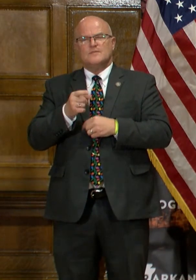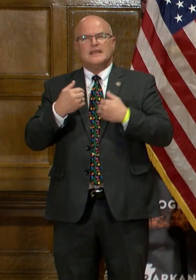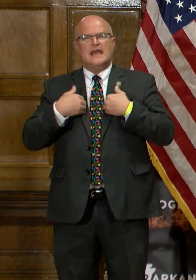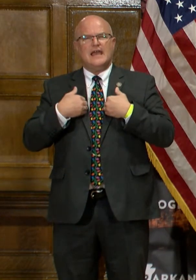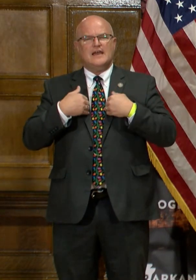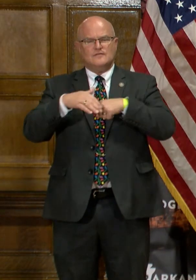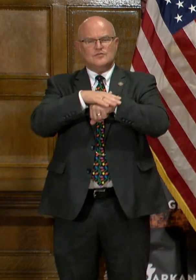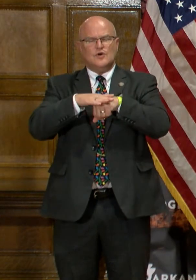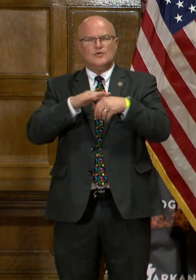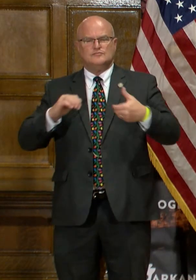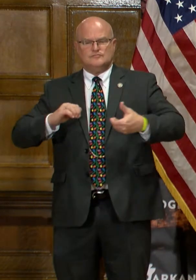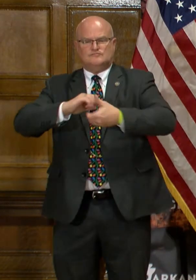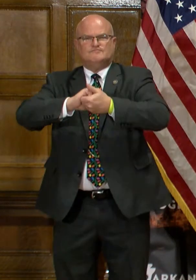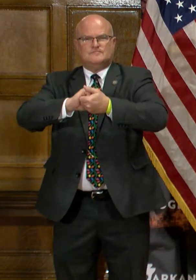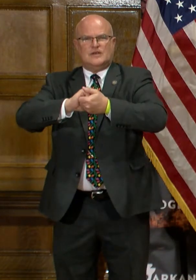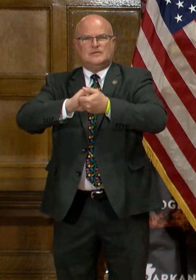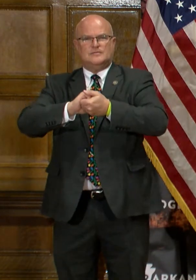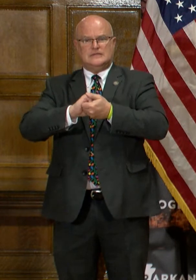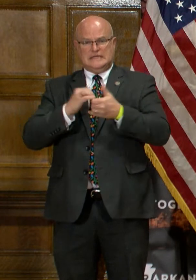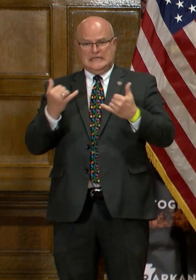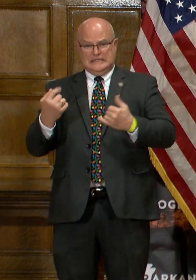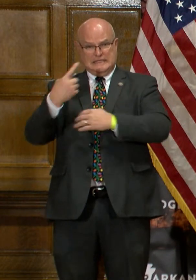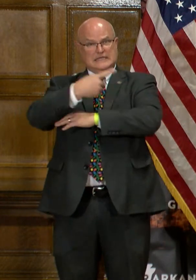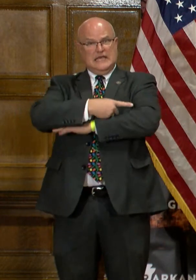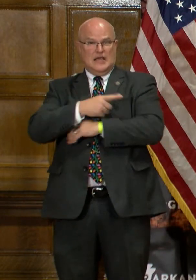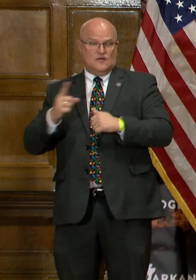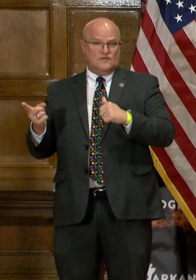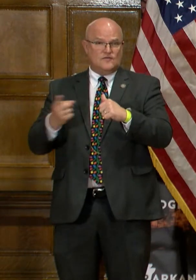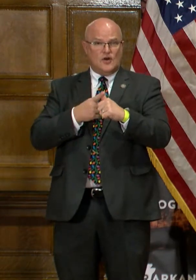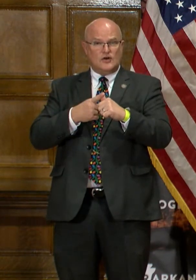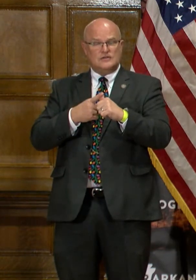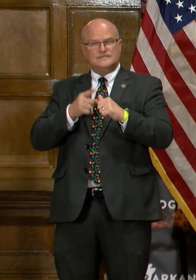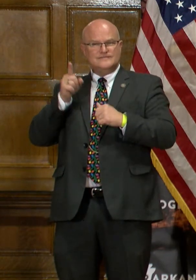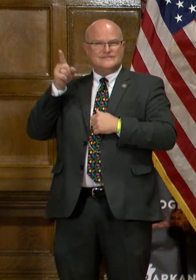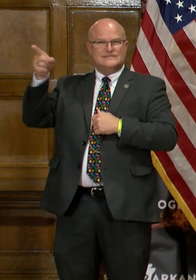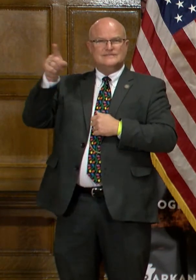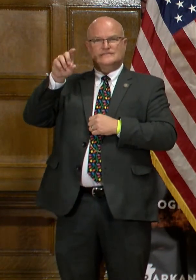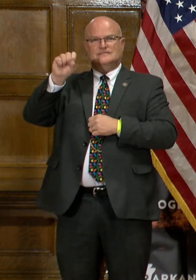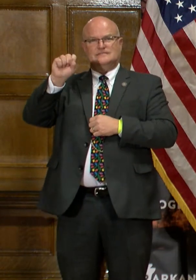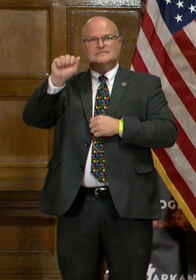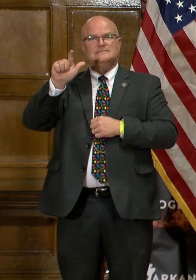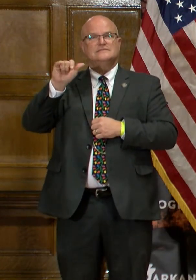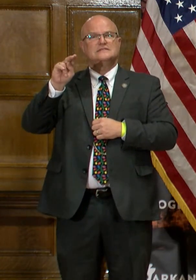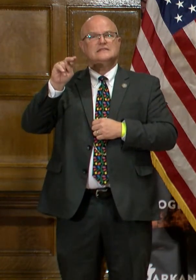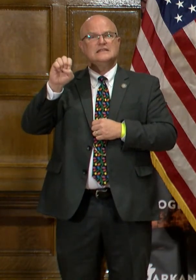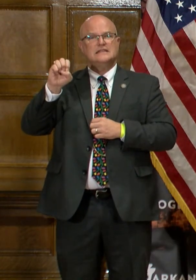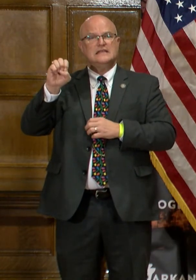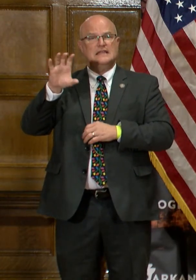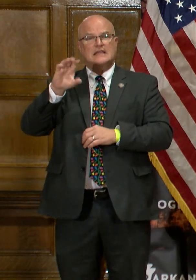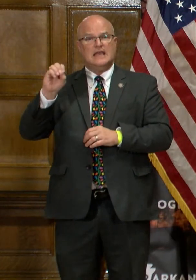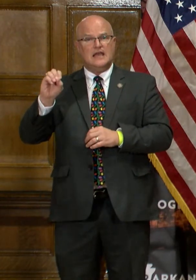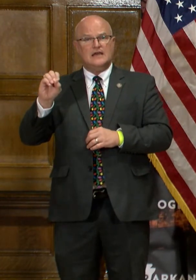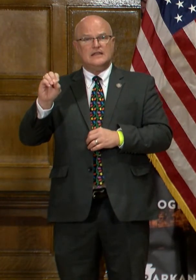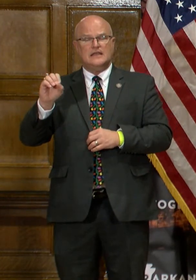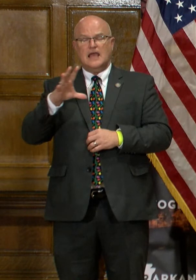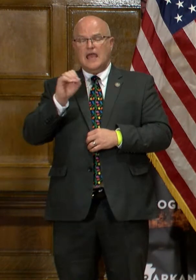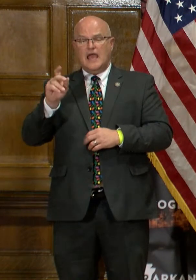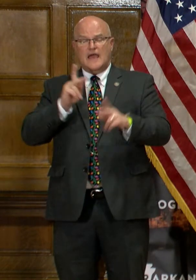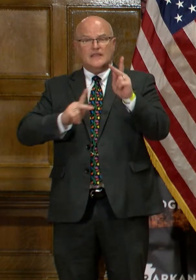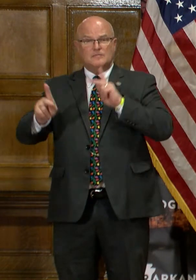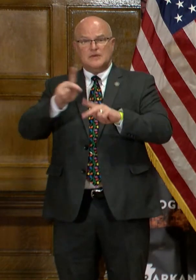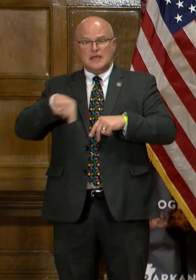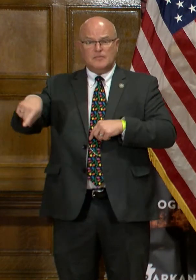engagement. And my first meeting today was in Saline County, and I was so impressed by the